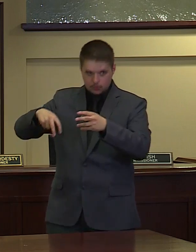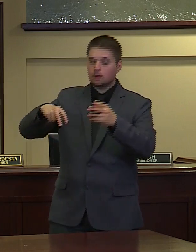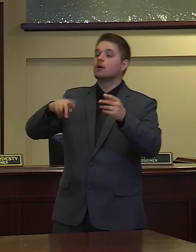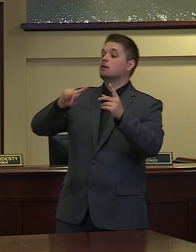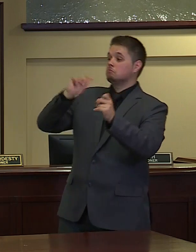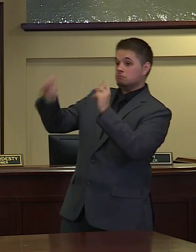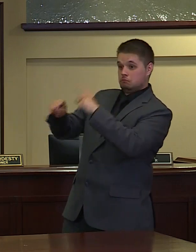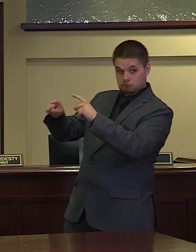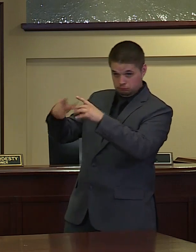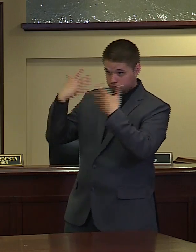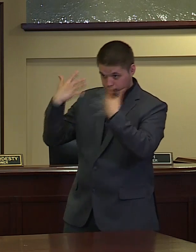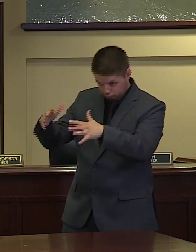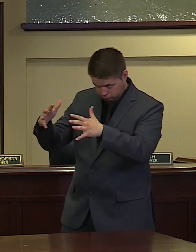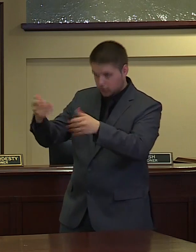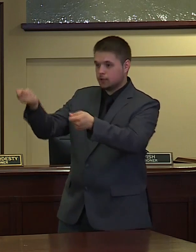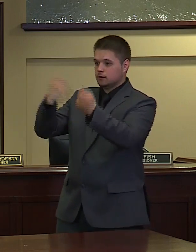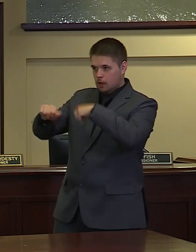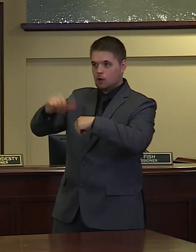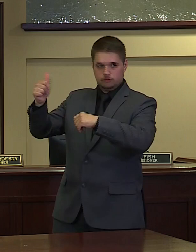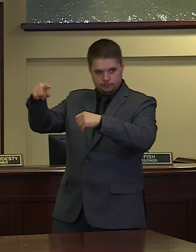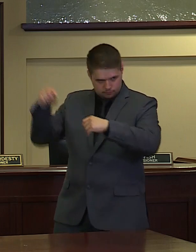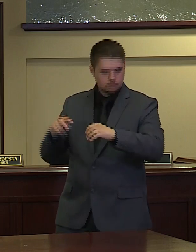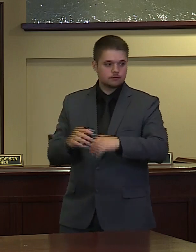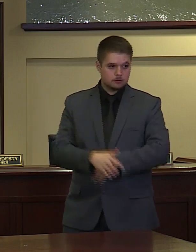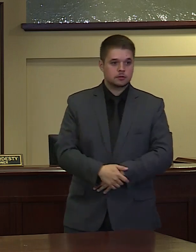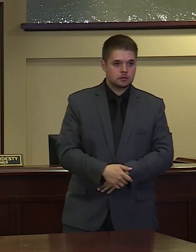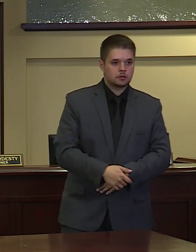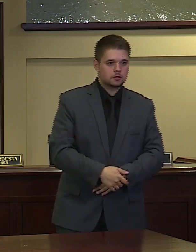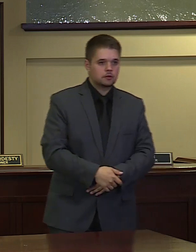here. Yes, Rachel.